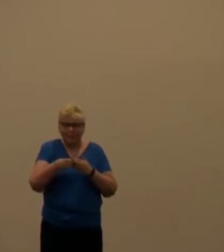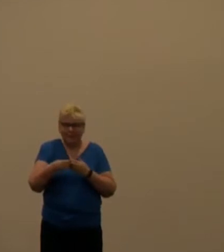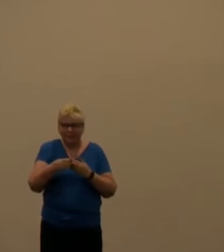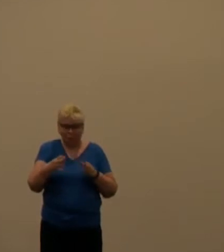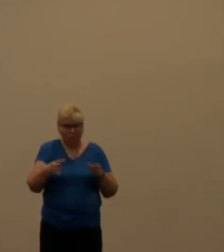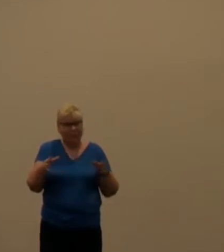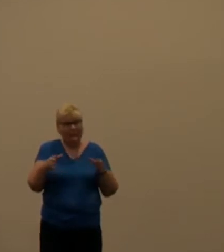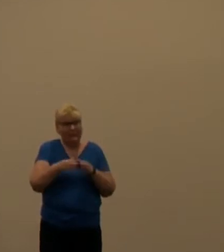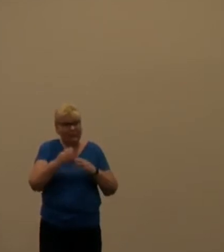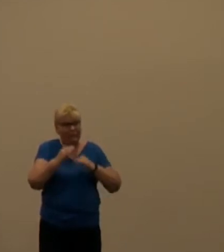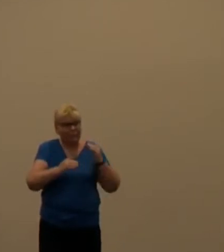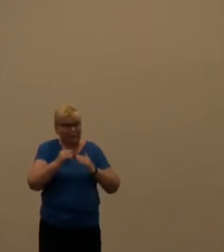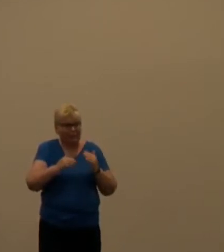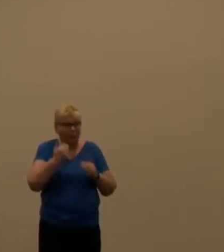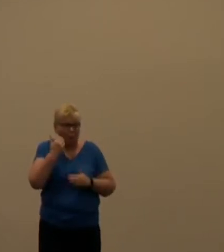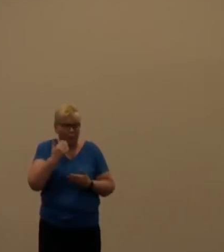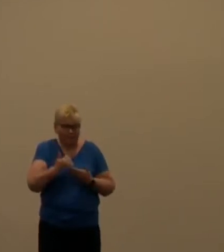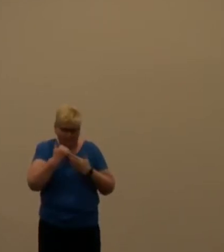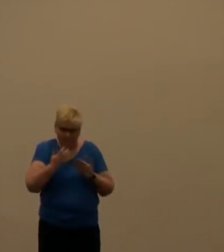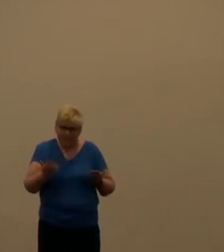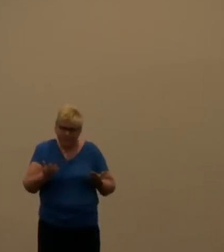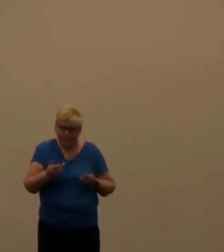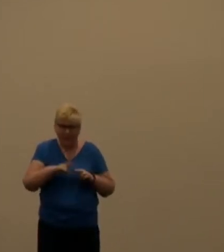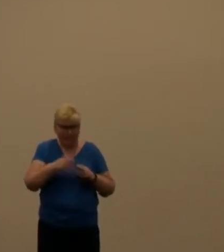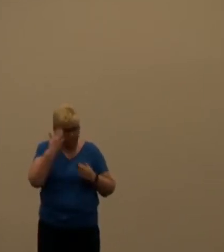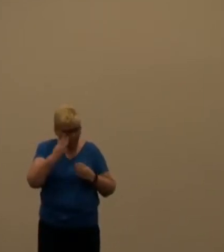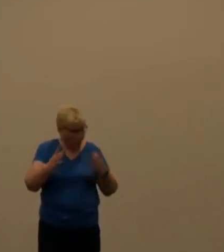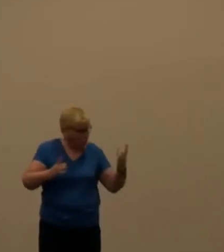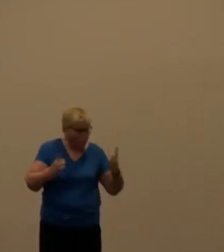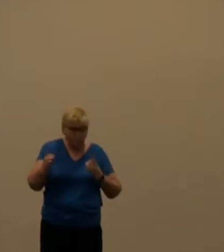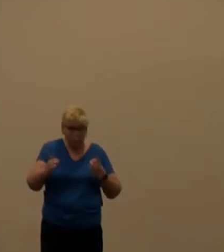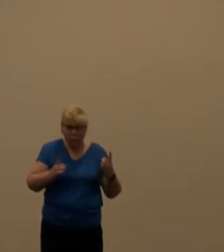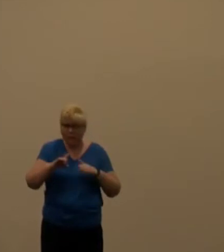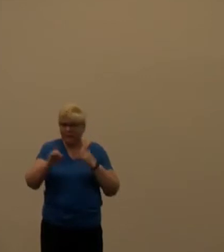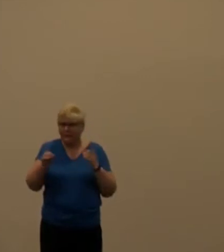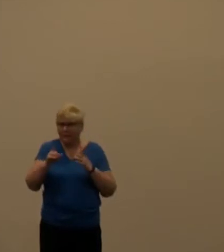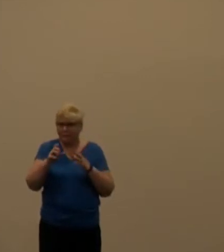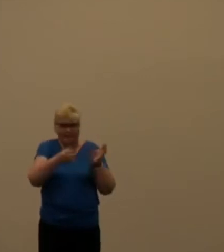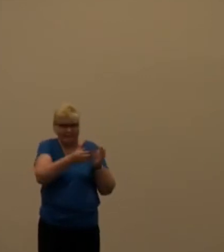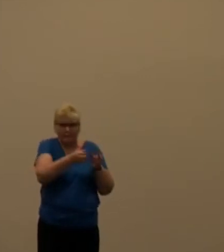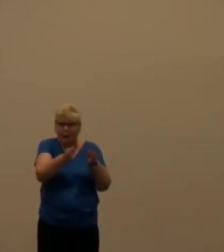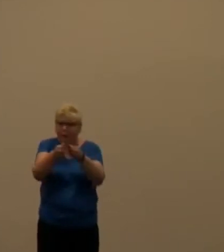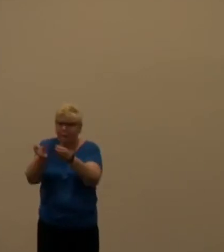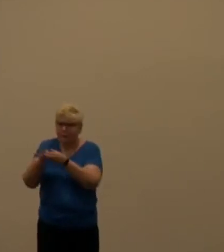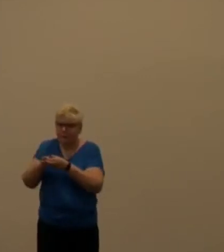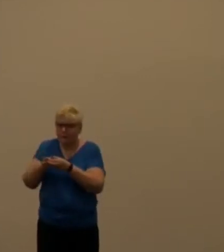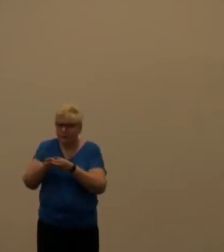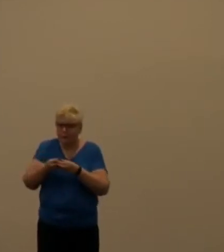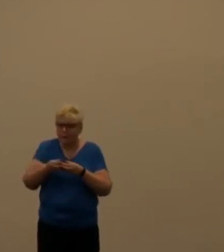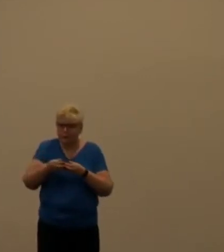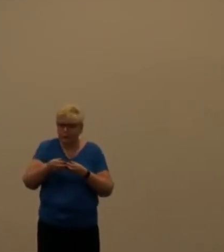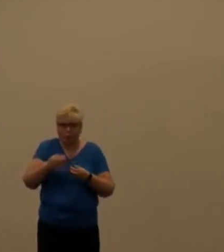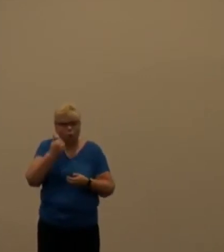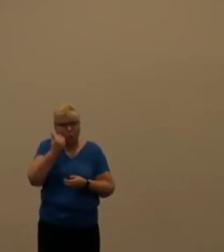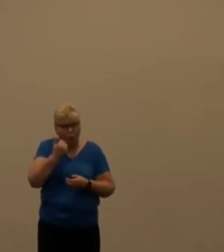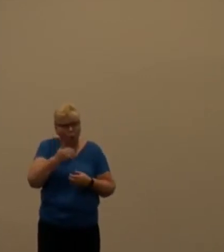Team building always helps. If you have people who don't know each other, if you're people from different departments that you have put together to the core team,